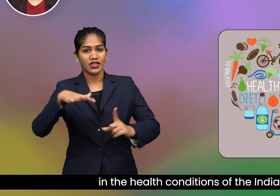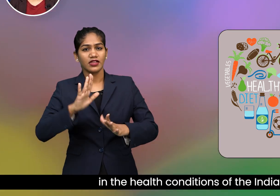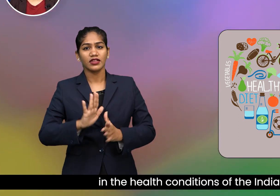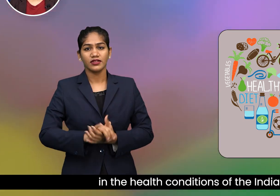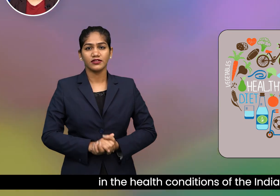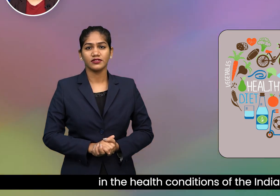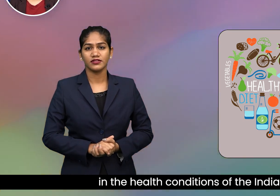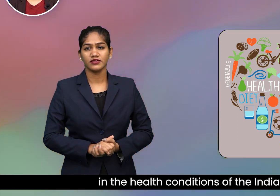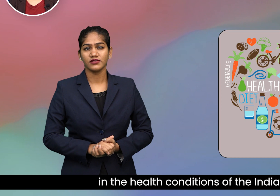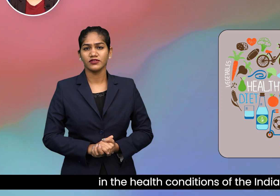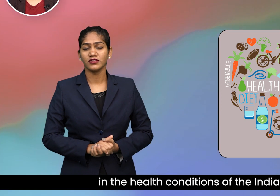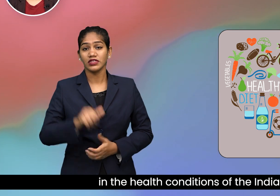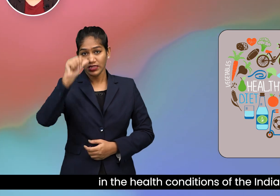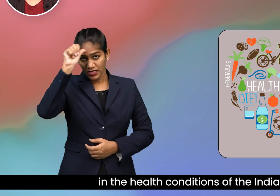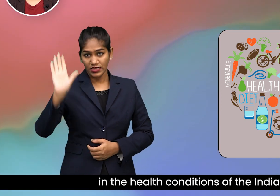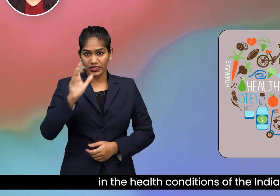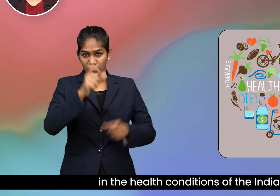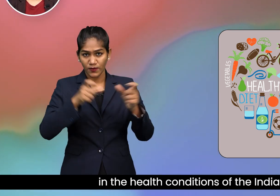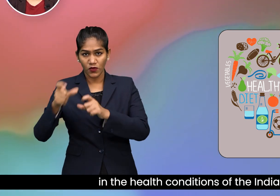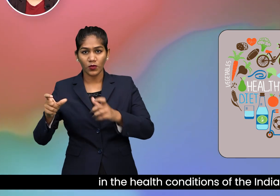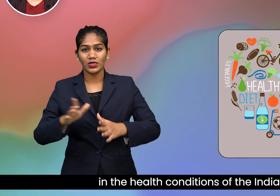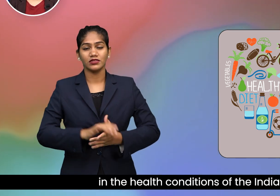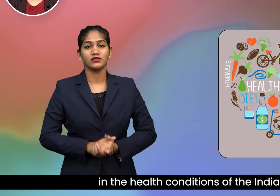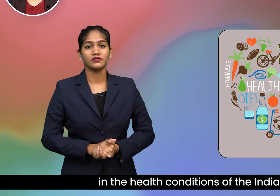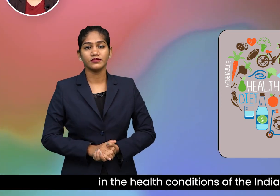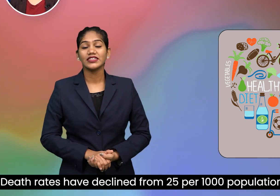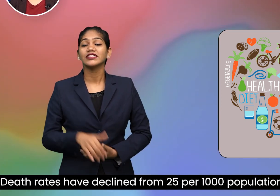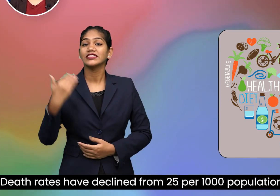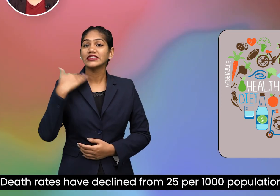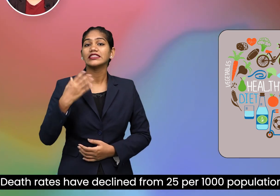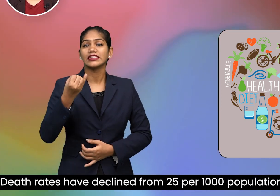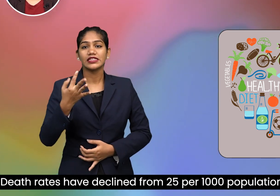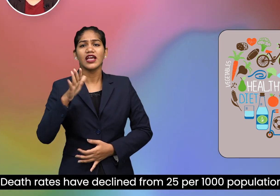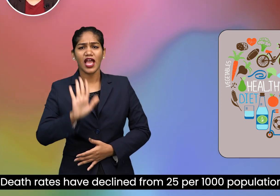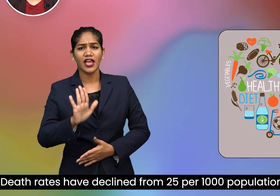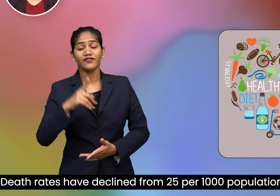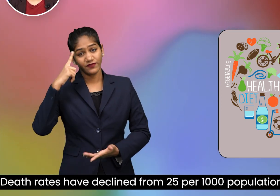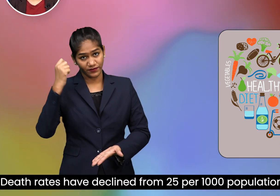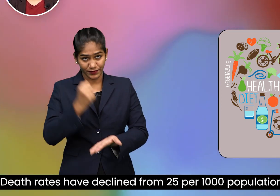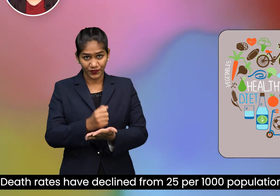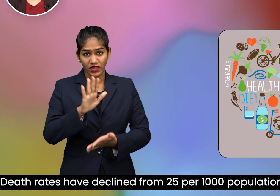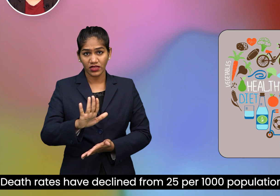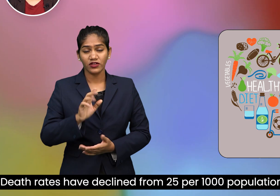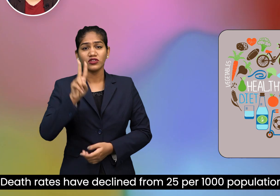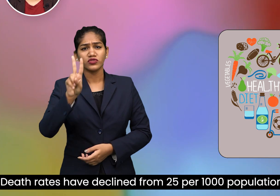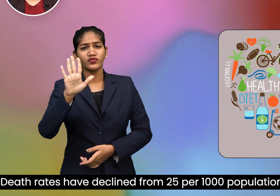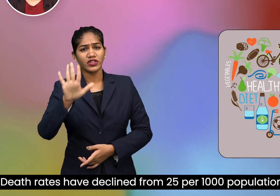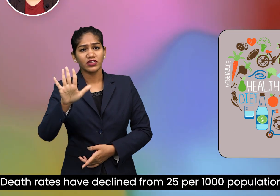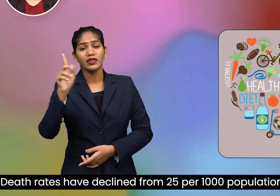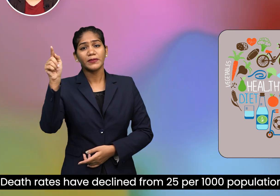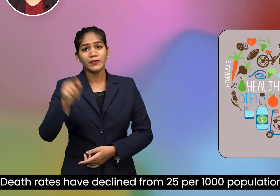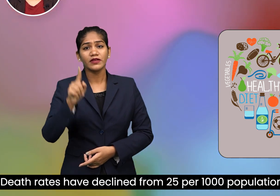conditions of the Indian population. Death rates have declined from 25